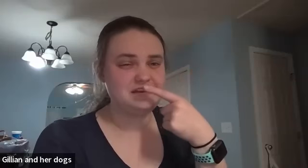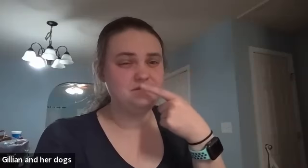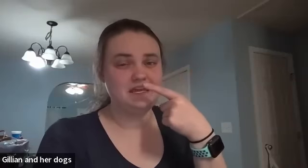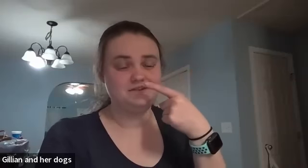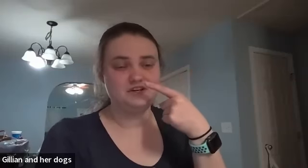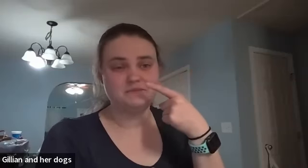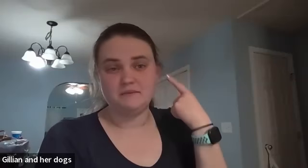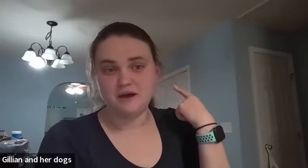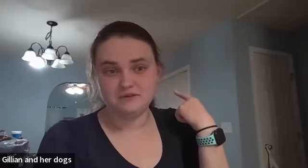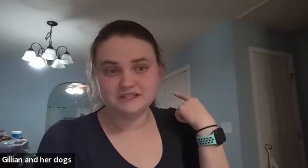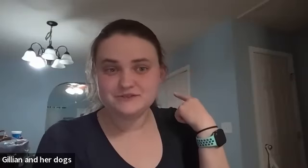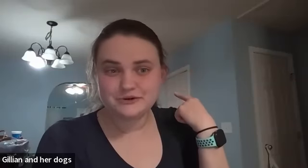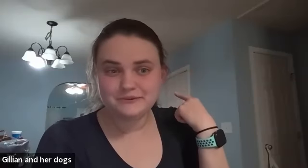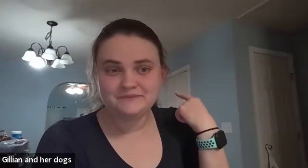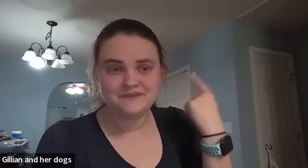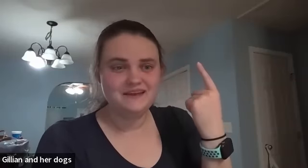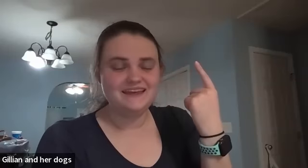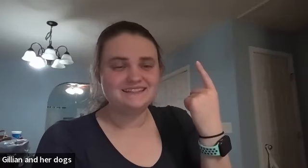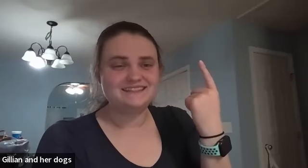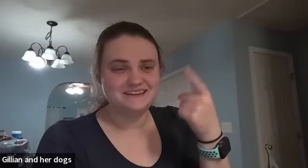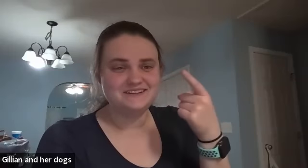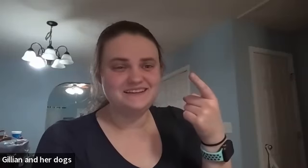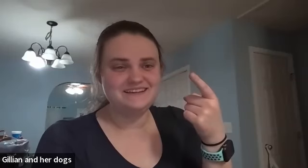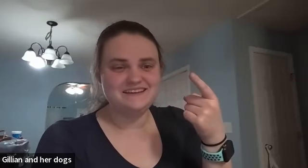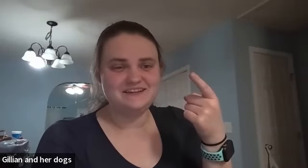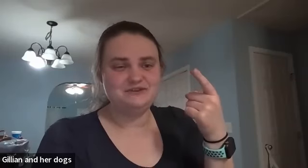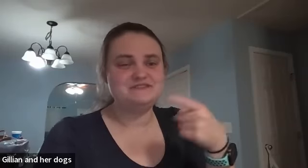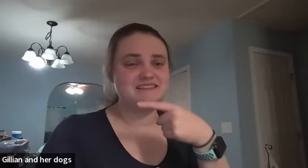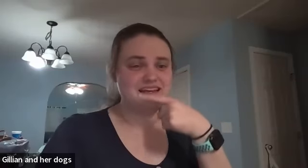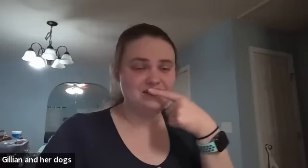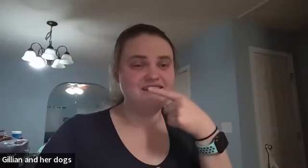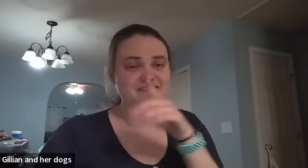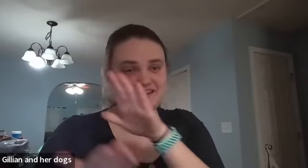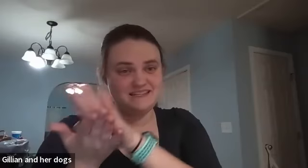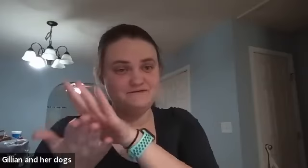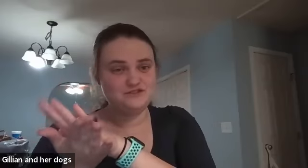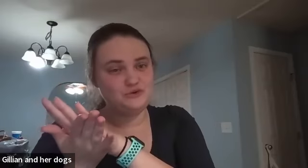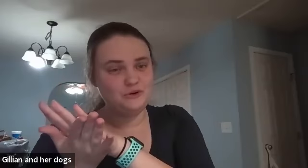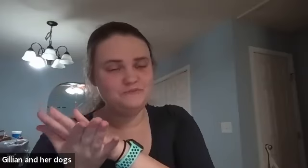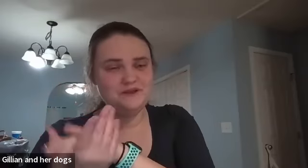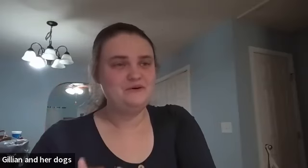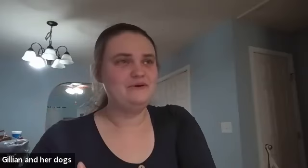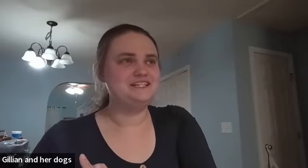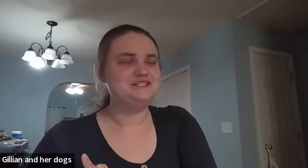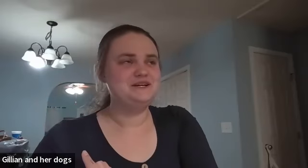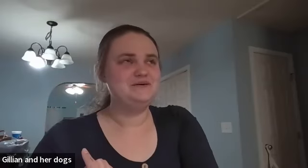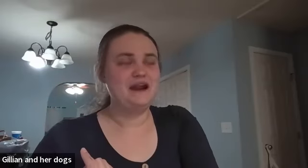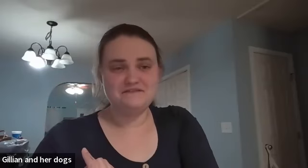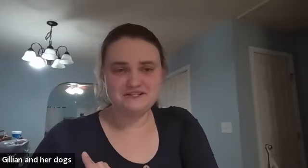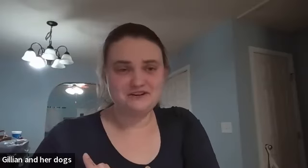sign for like if you're talking about a public school, it's technically like you use the sign hearing and then the sign for school, which when I first learned